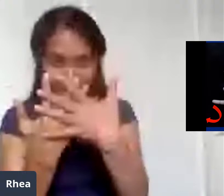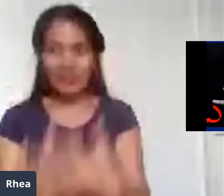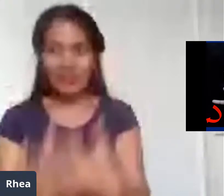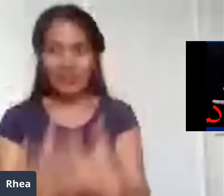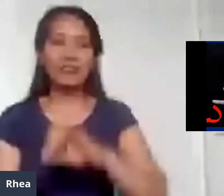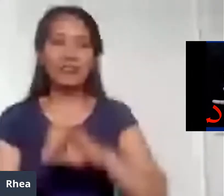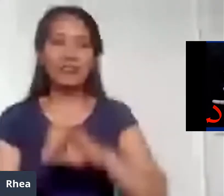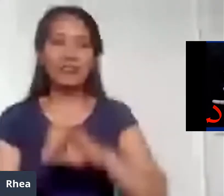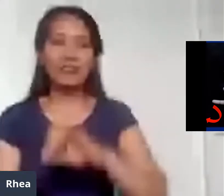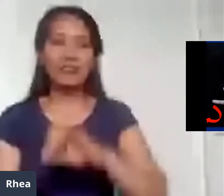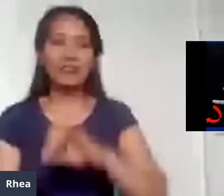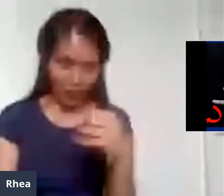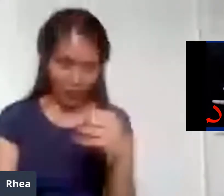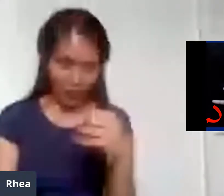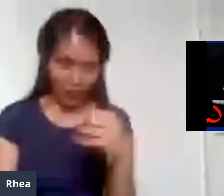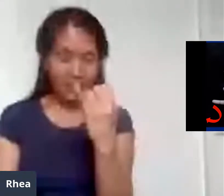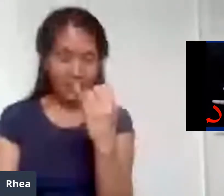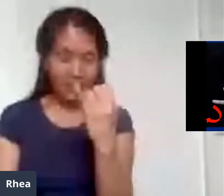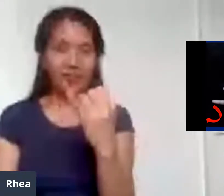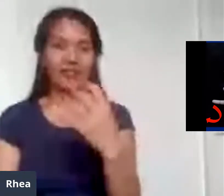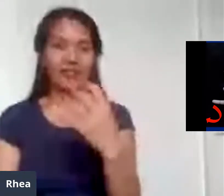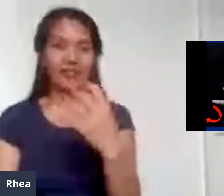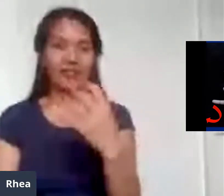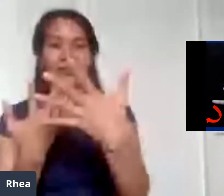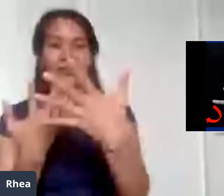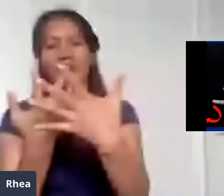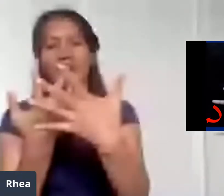jail. What's this? J,